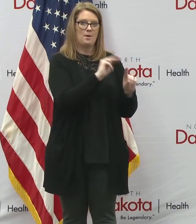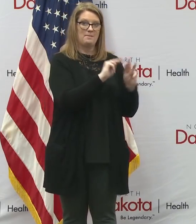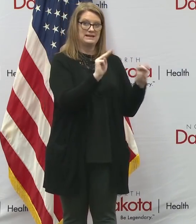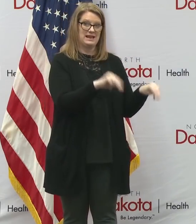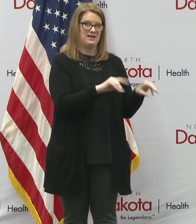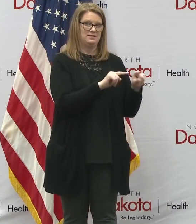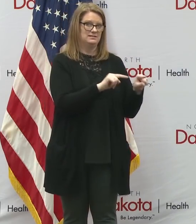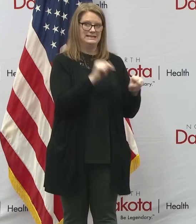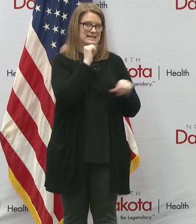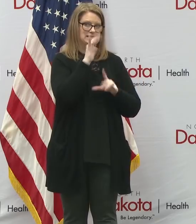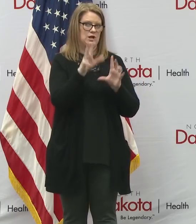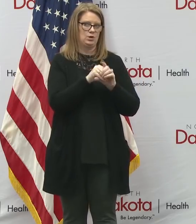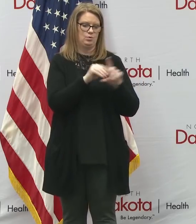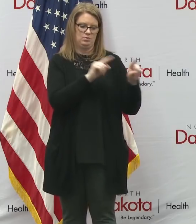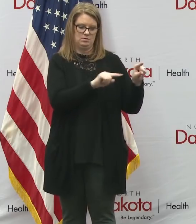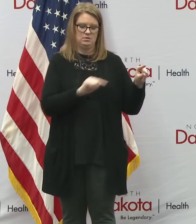time.